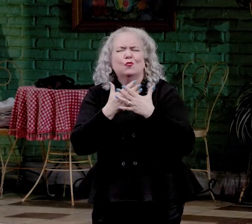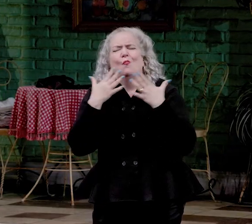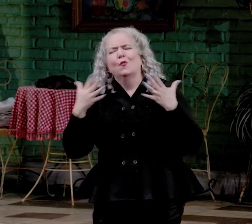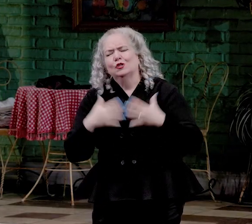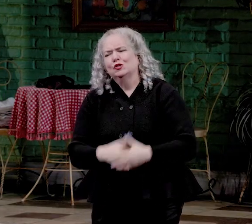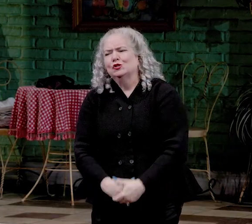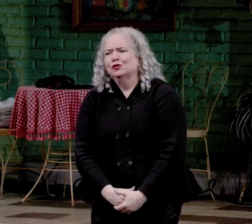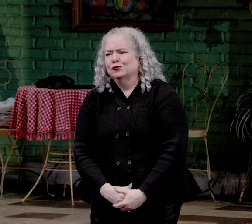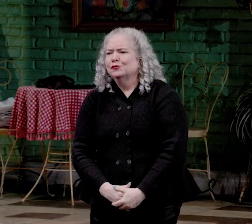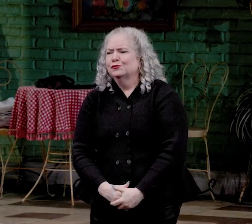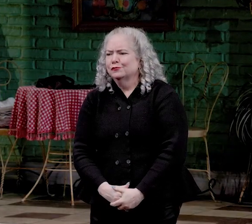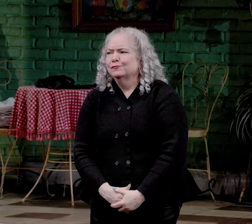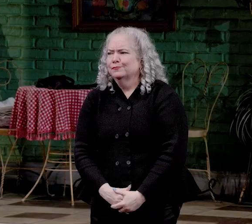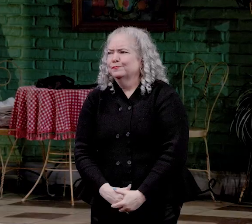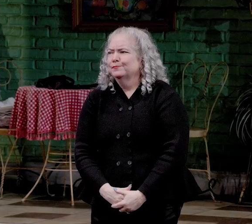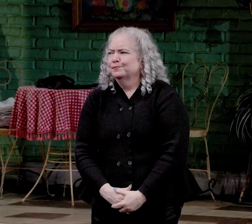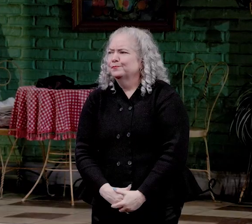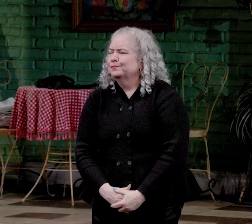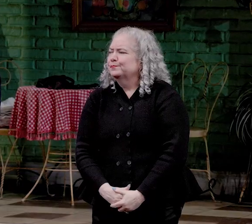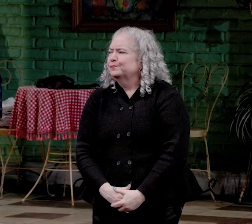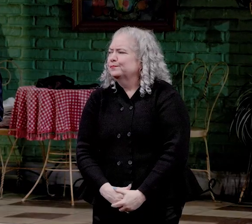you so much.